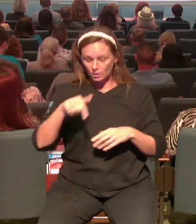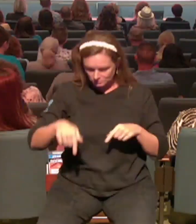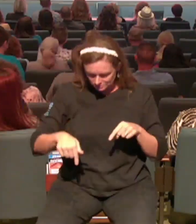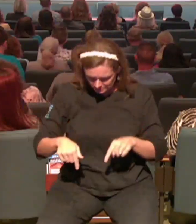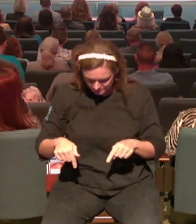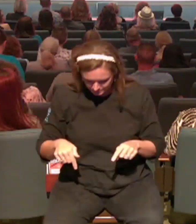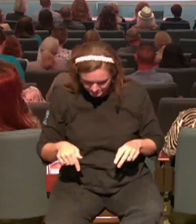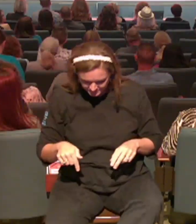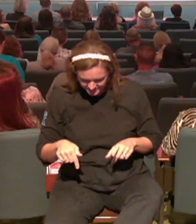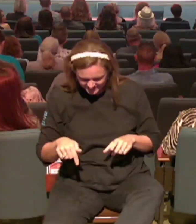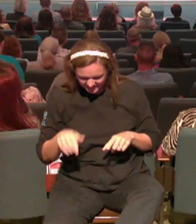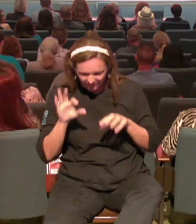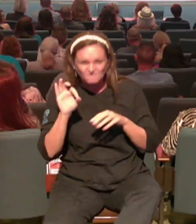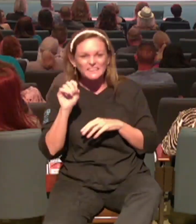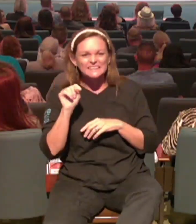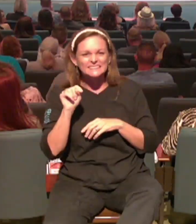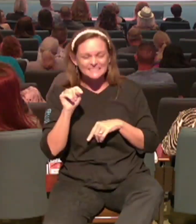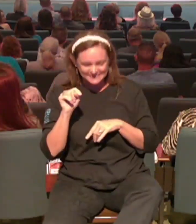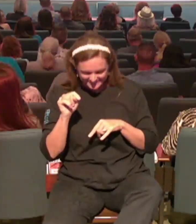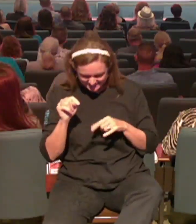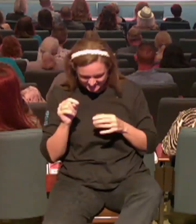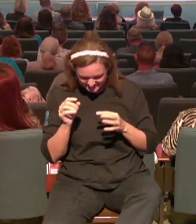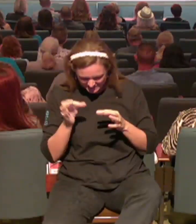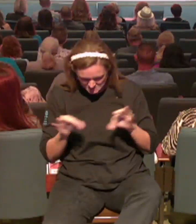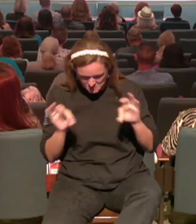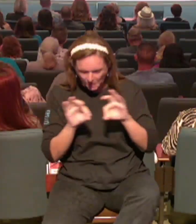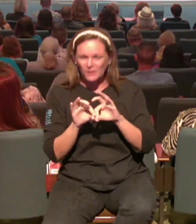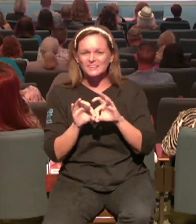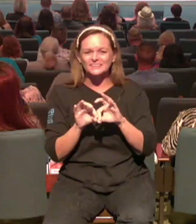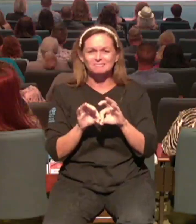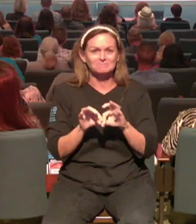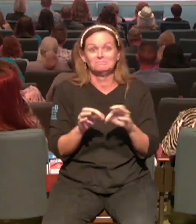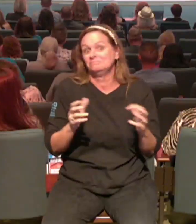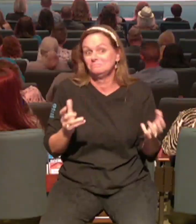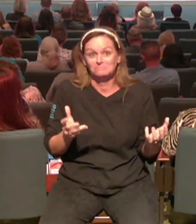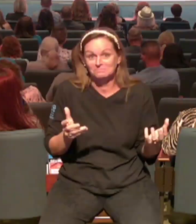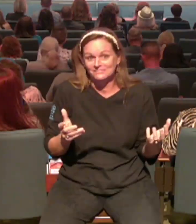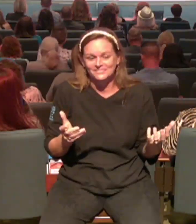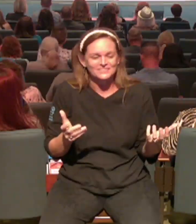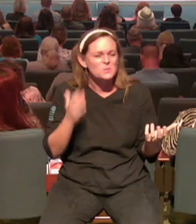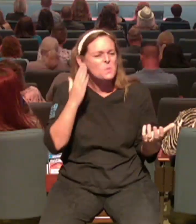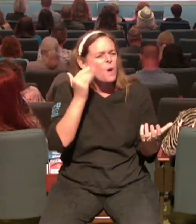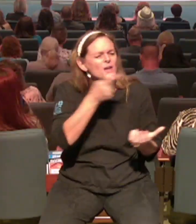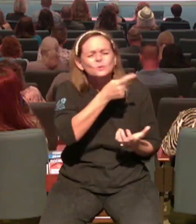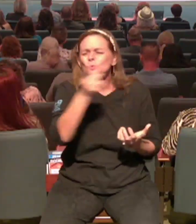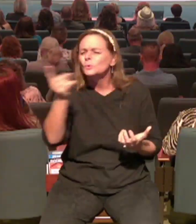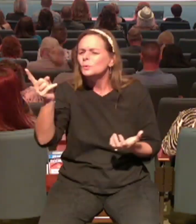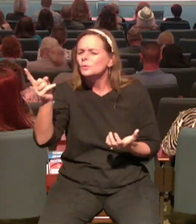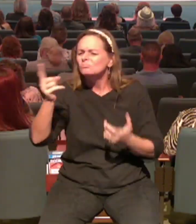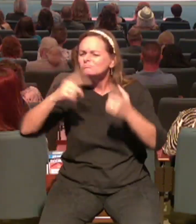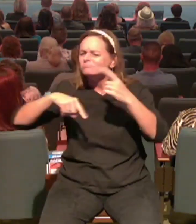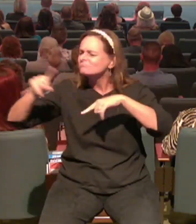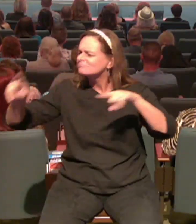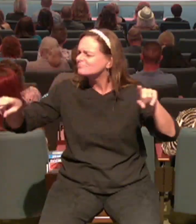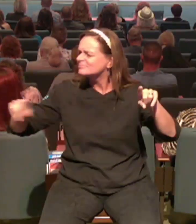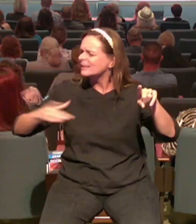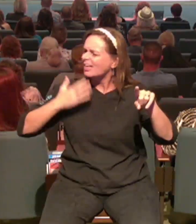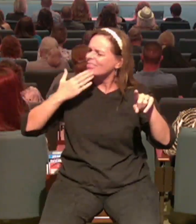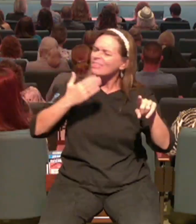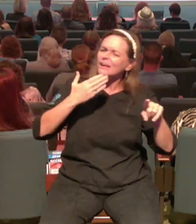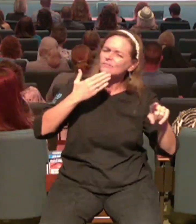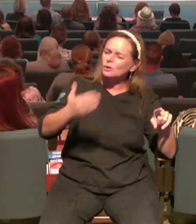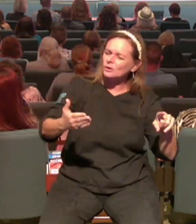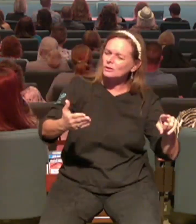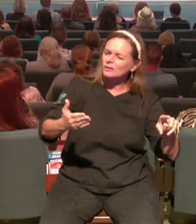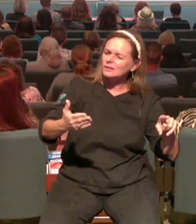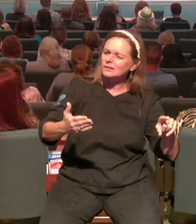of important, I guess, you know. So we're thankful for these things. And, you know, I think that a lot of us, we go through seasons where it's sometimes hard